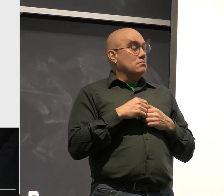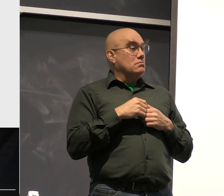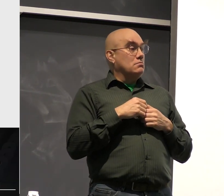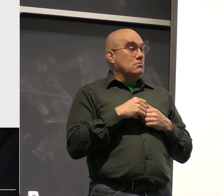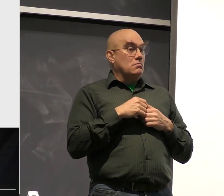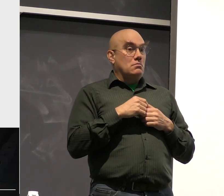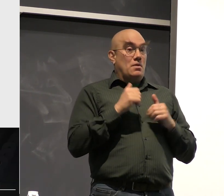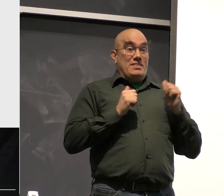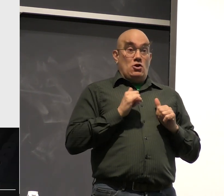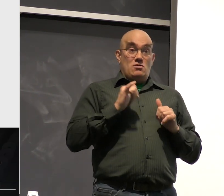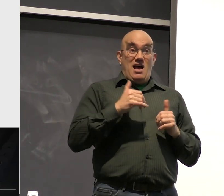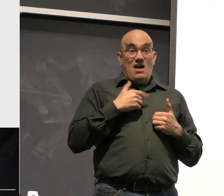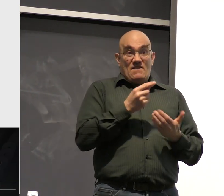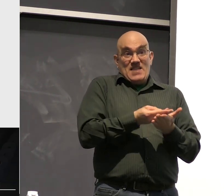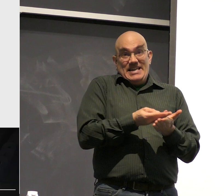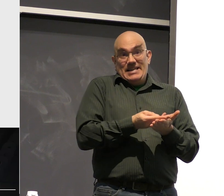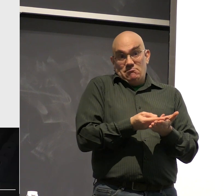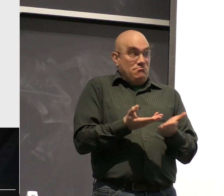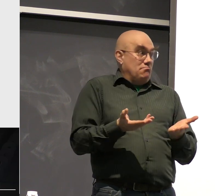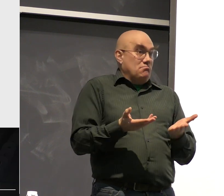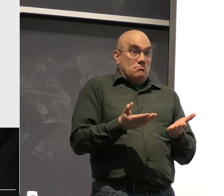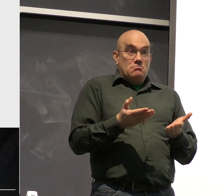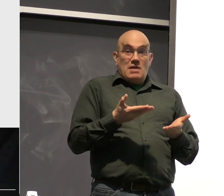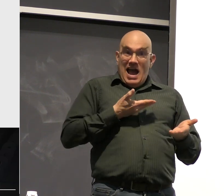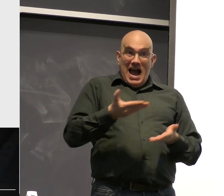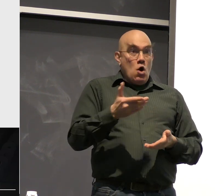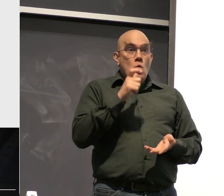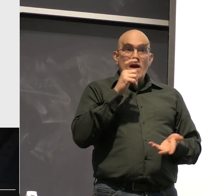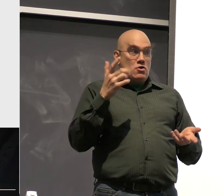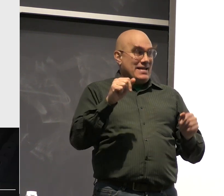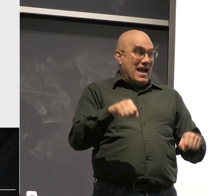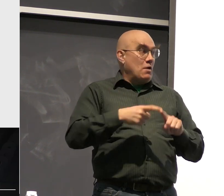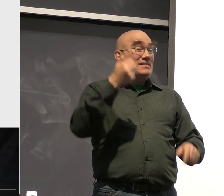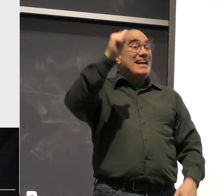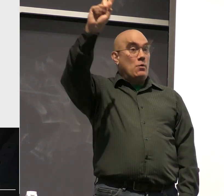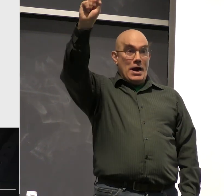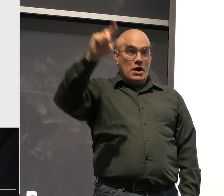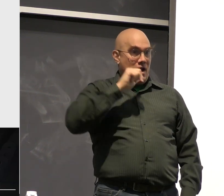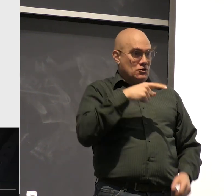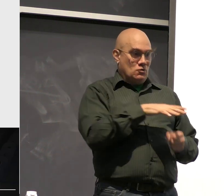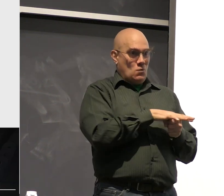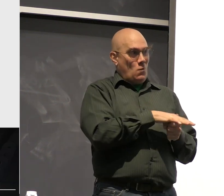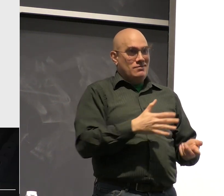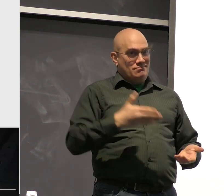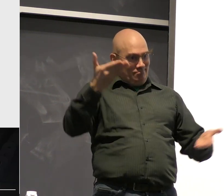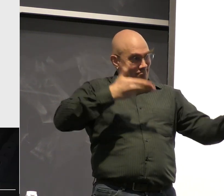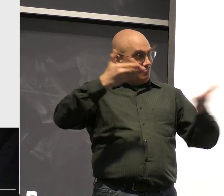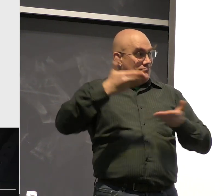support is that the theaters who have the money, who have the funding, hire whoever they can from anywhere, and not only to